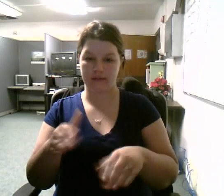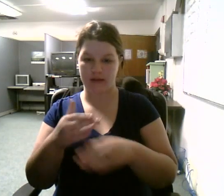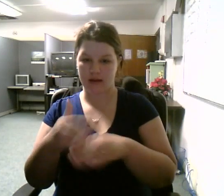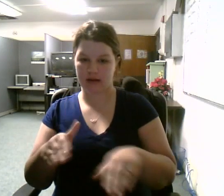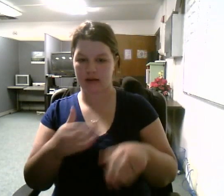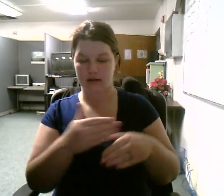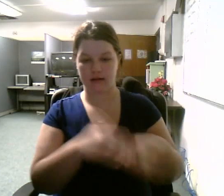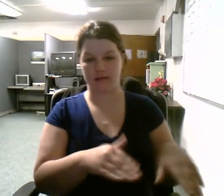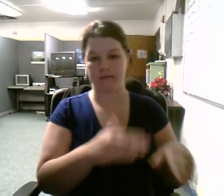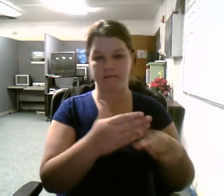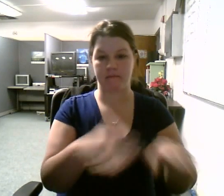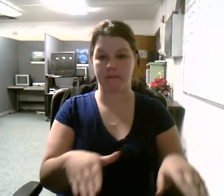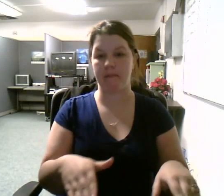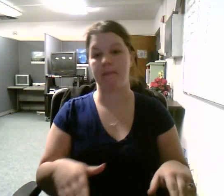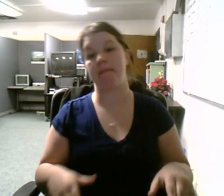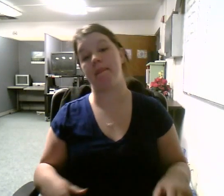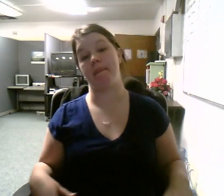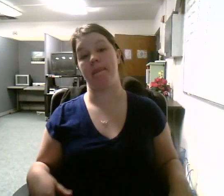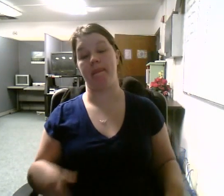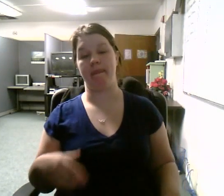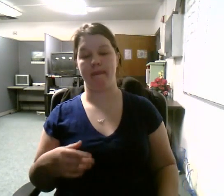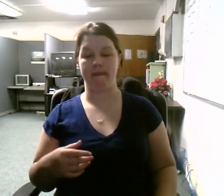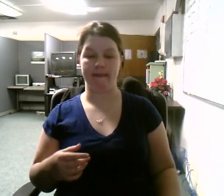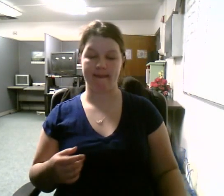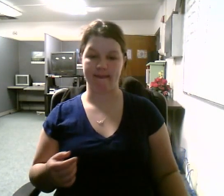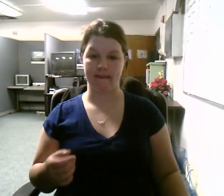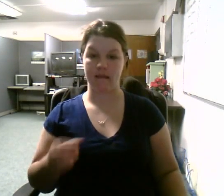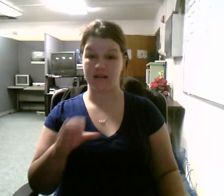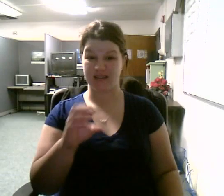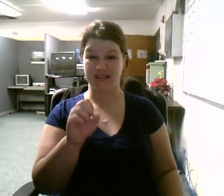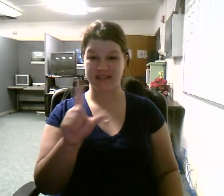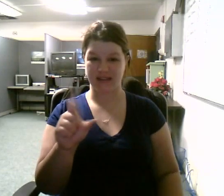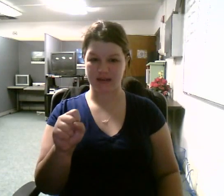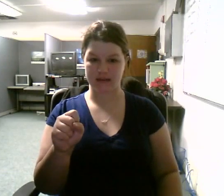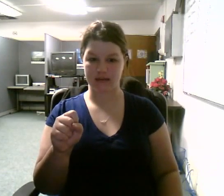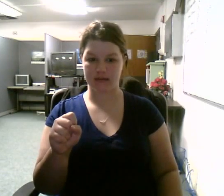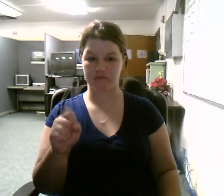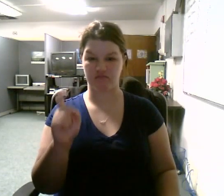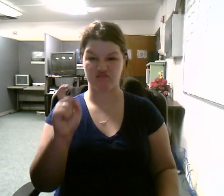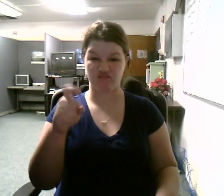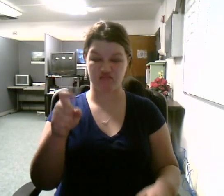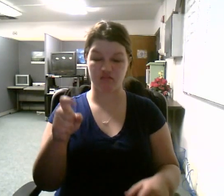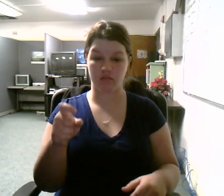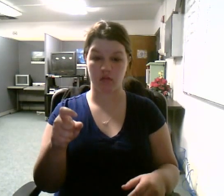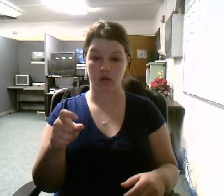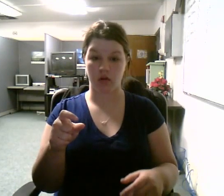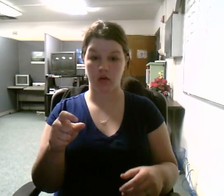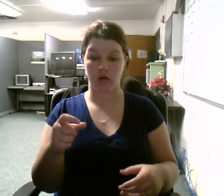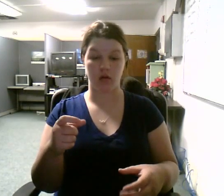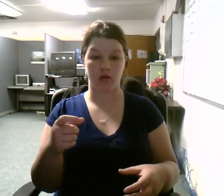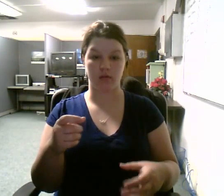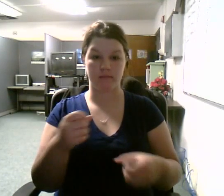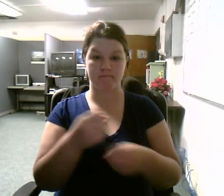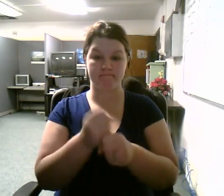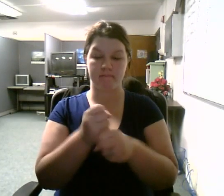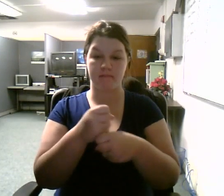Eventually, cells need to duplicate, and one way it can do it is through a process called mitosis. The big idea